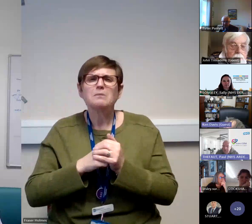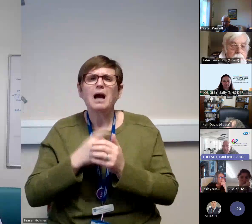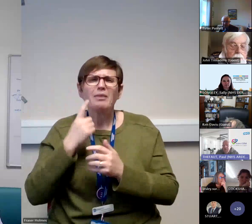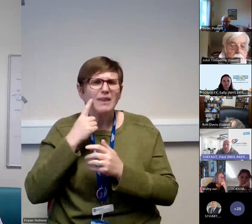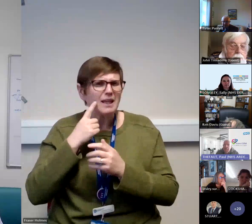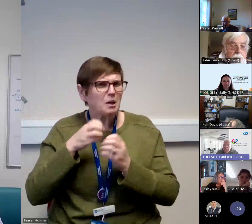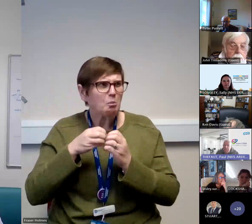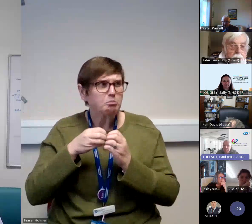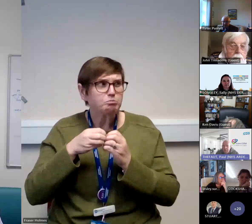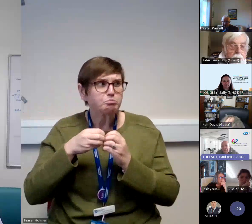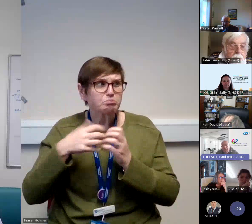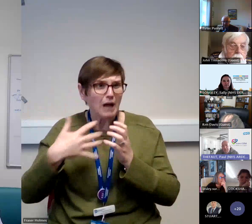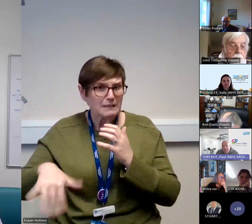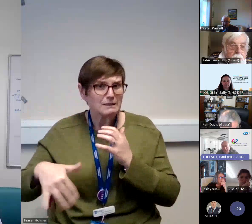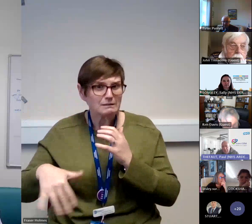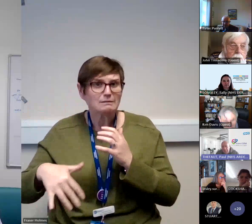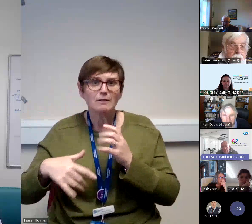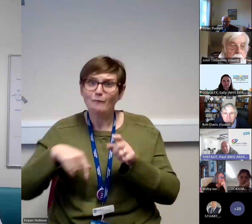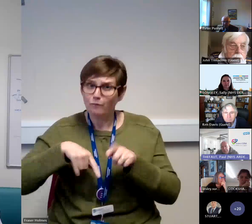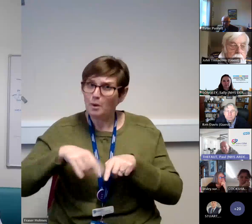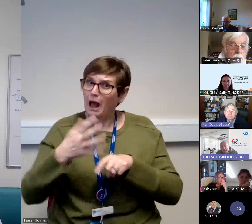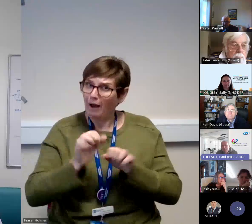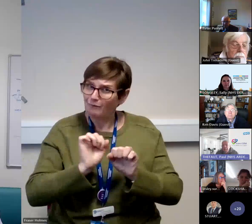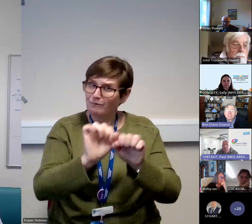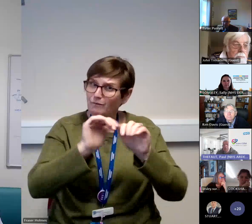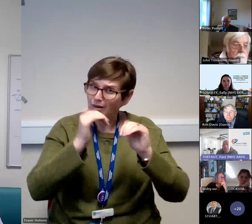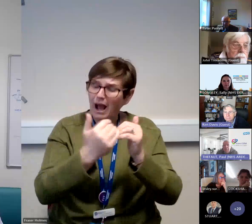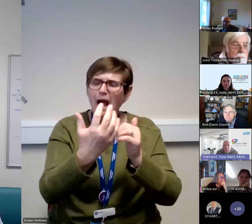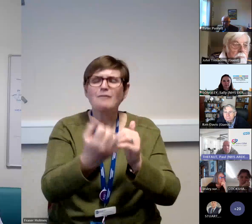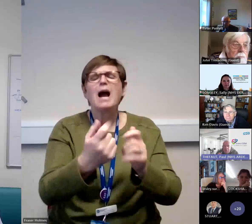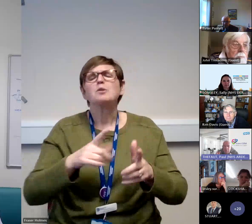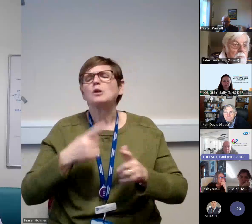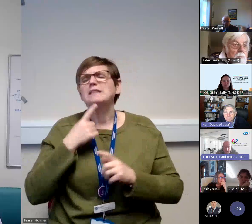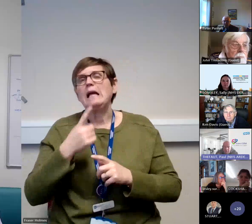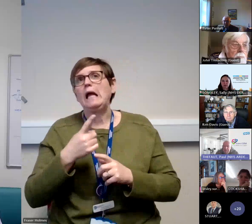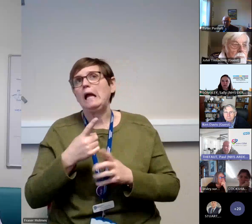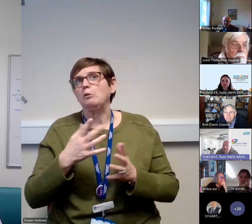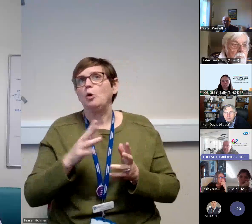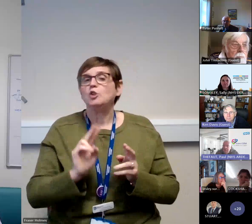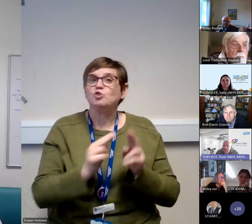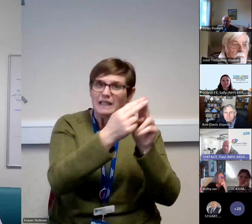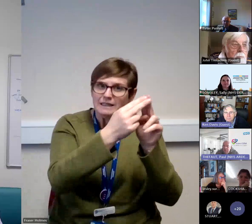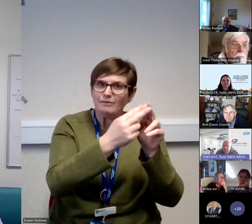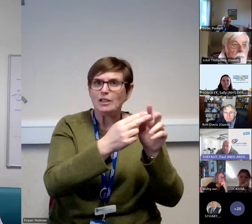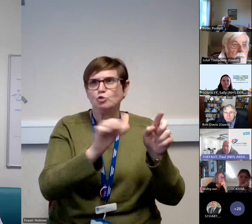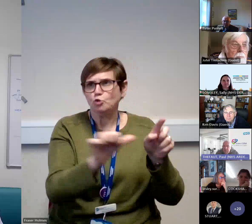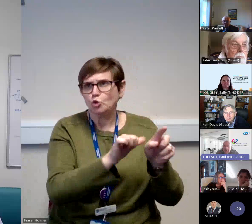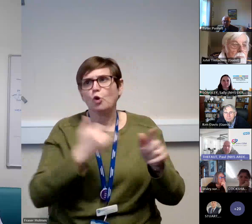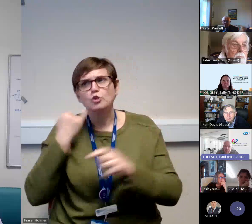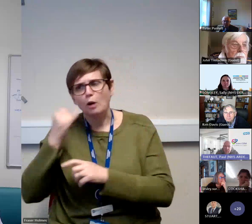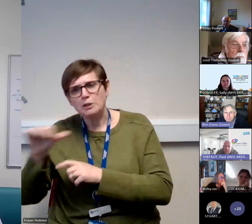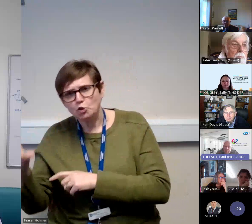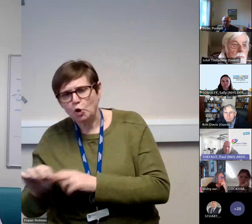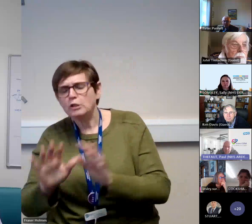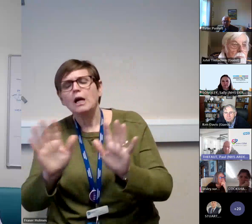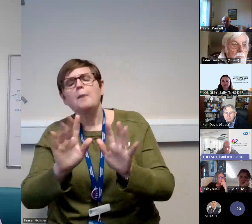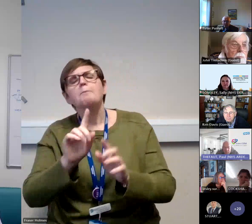in their ground. Not that I'm suggesting you do that with Chesterfield or Derby, but I just wondered if there was